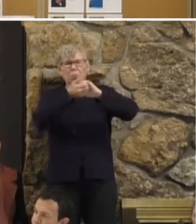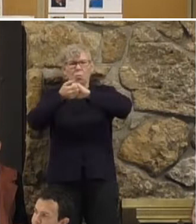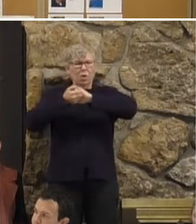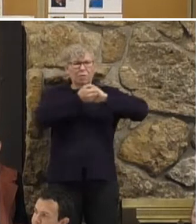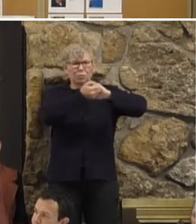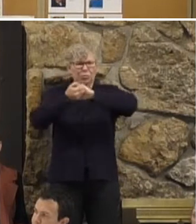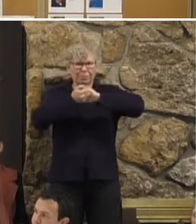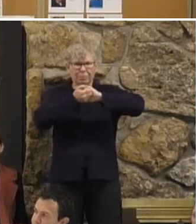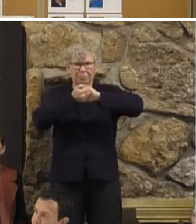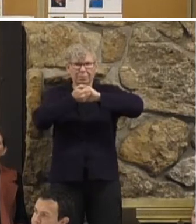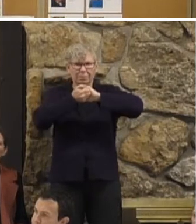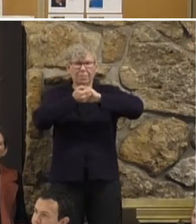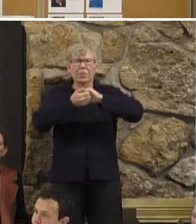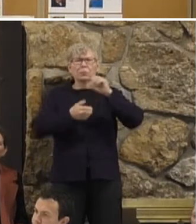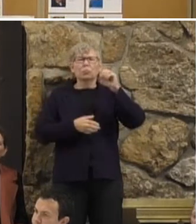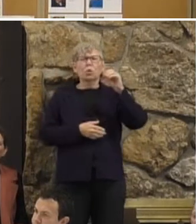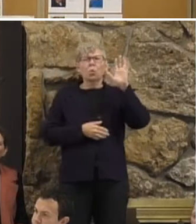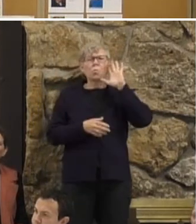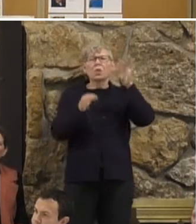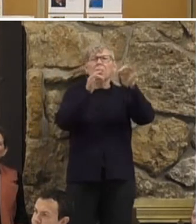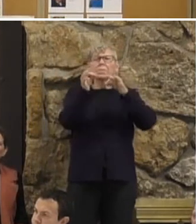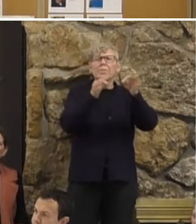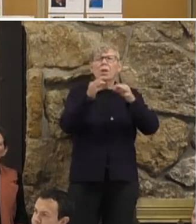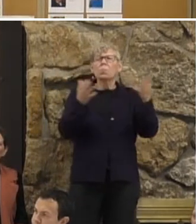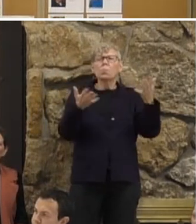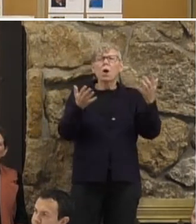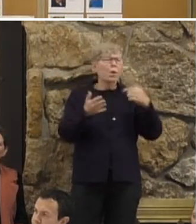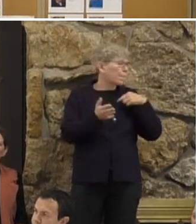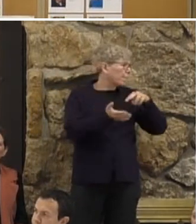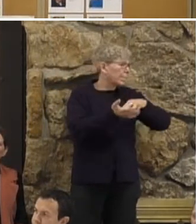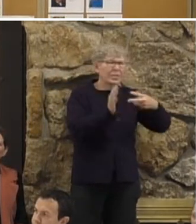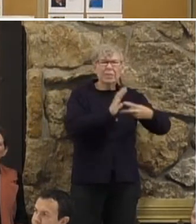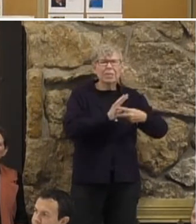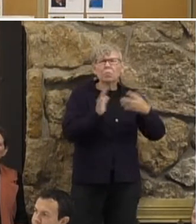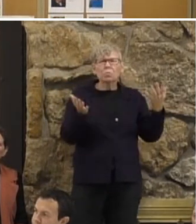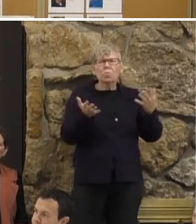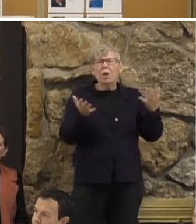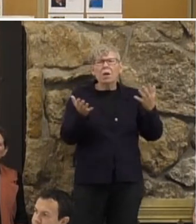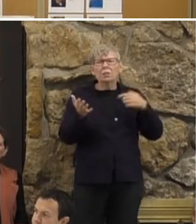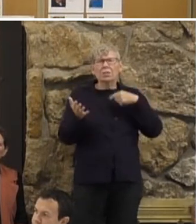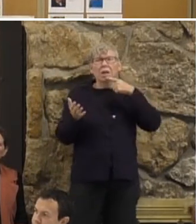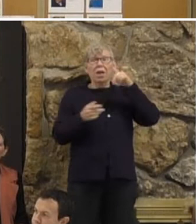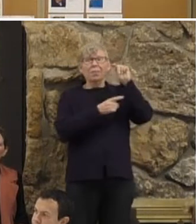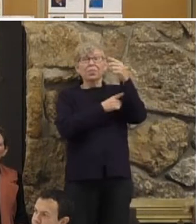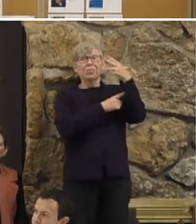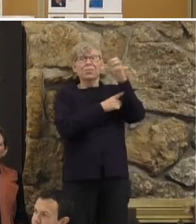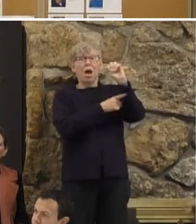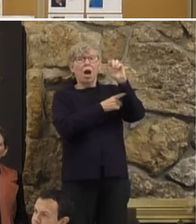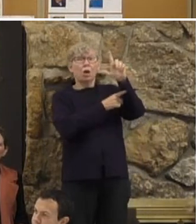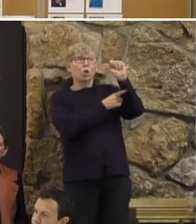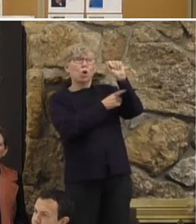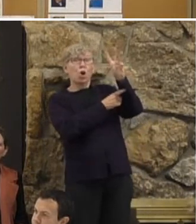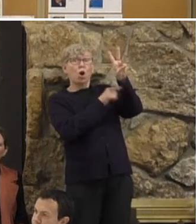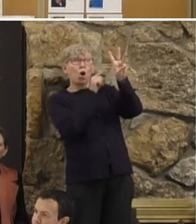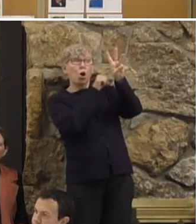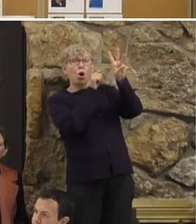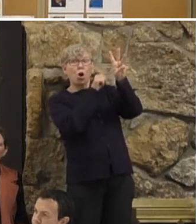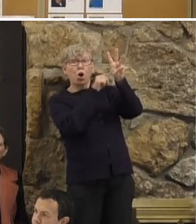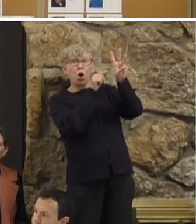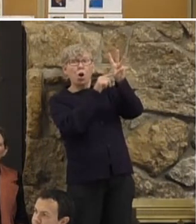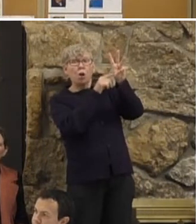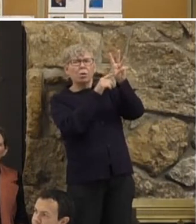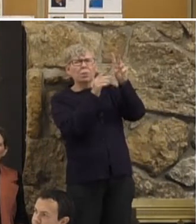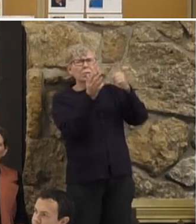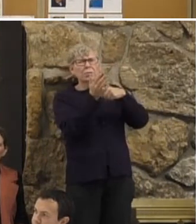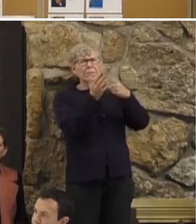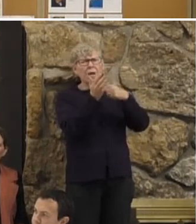talk about the law, we're talking primarily about the Americans with Disabilities Act, although there's some other laws that follow in place.